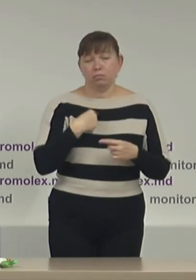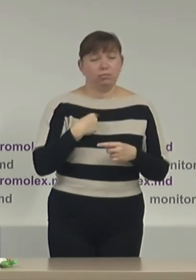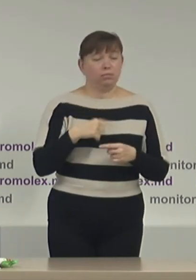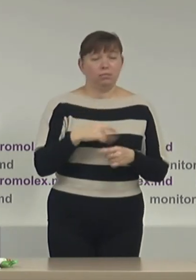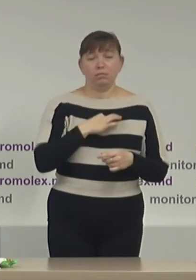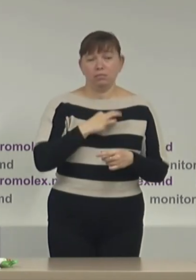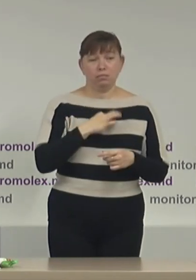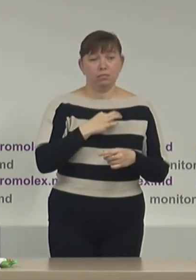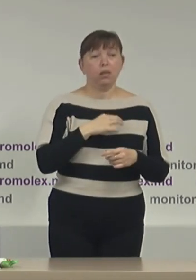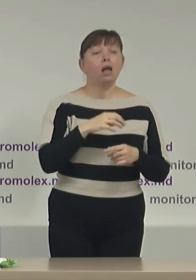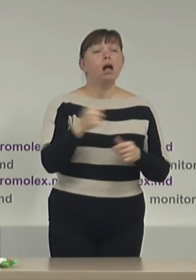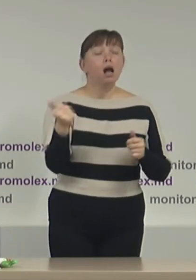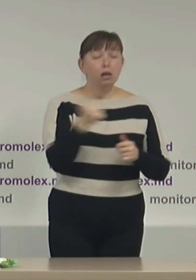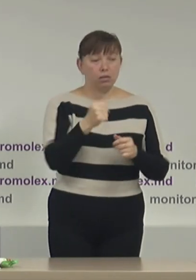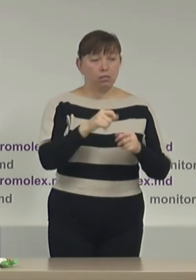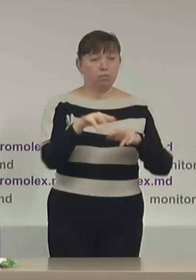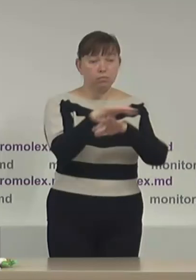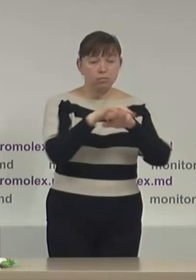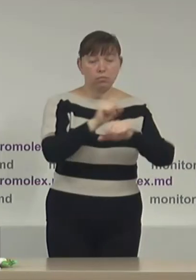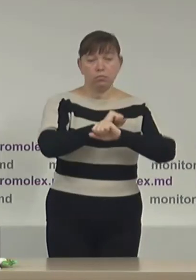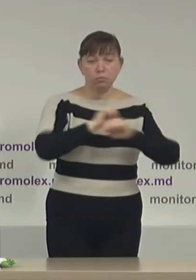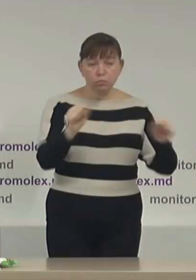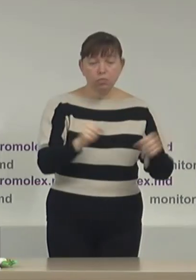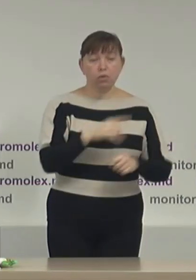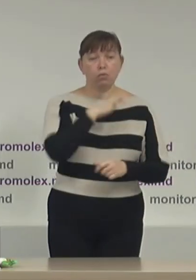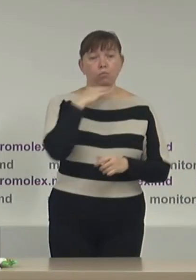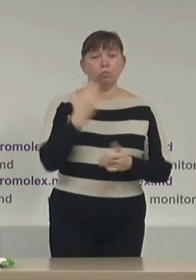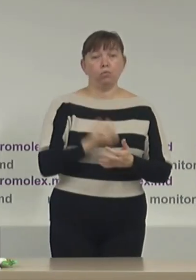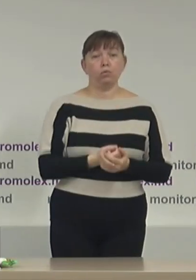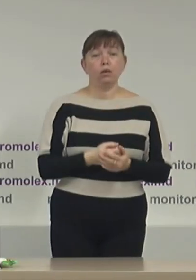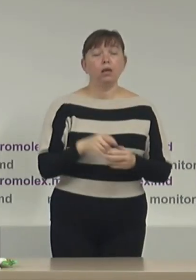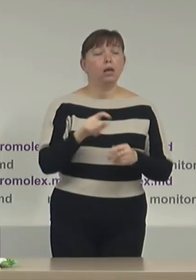violated, be it about the violation of